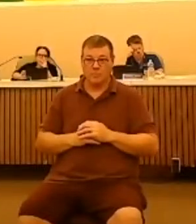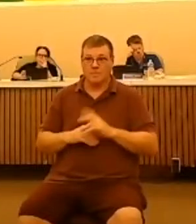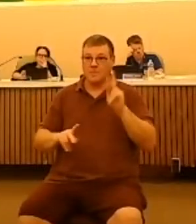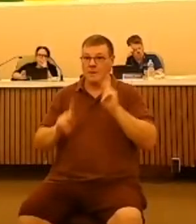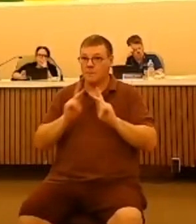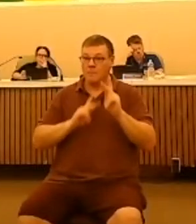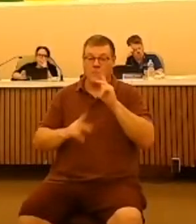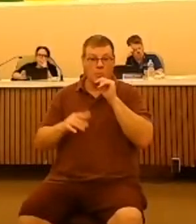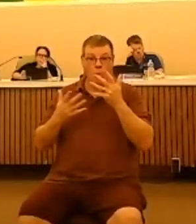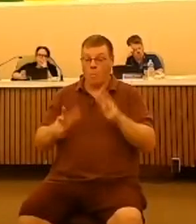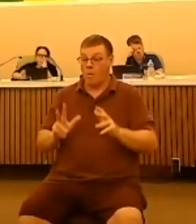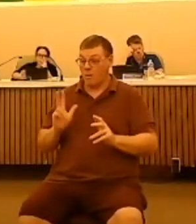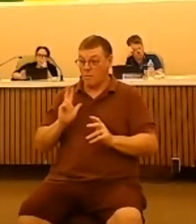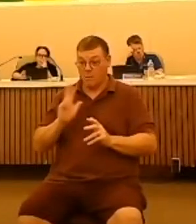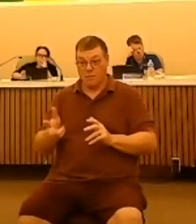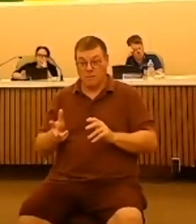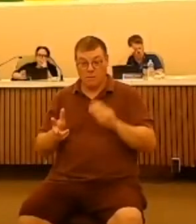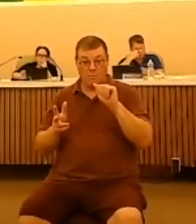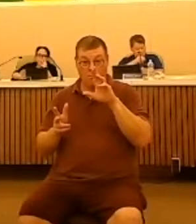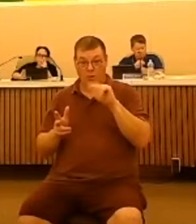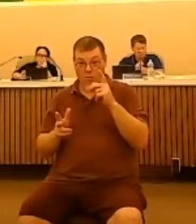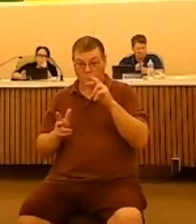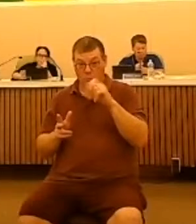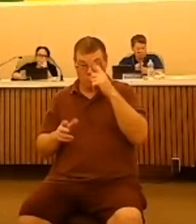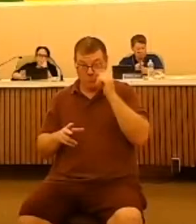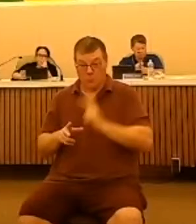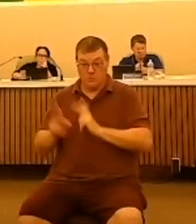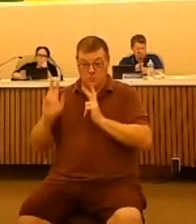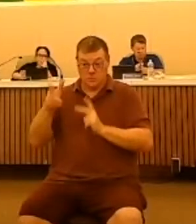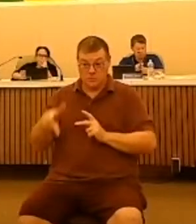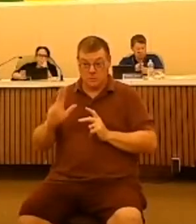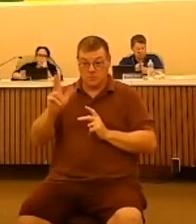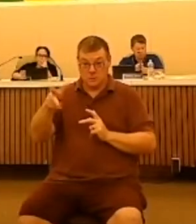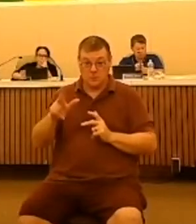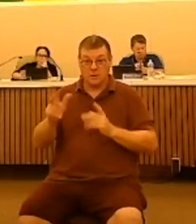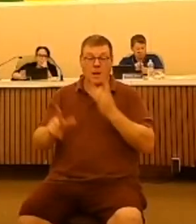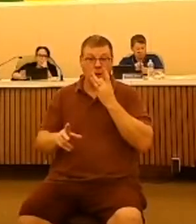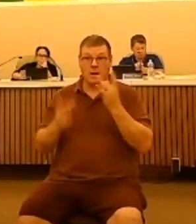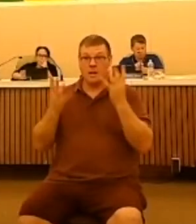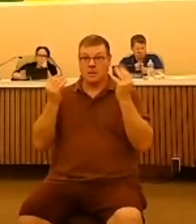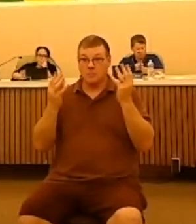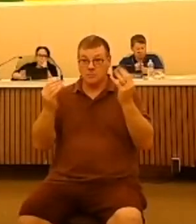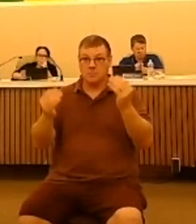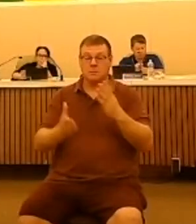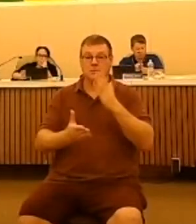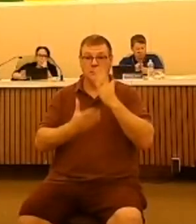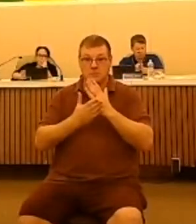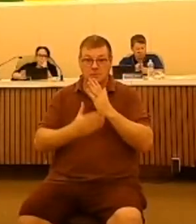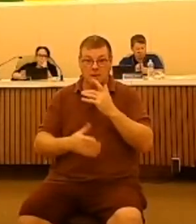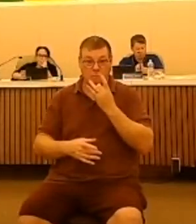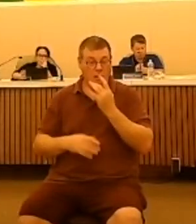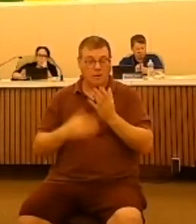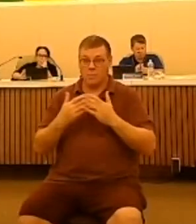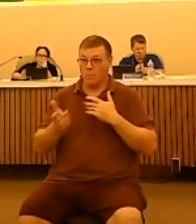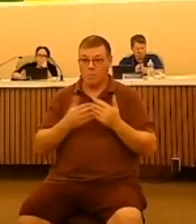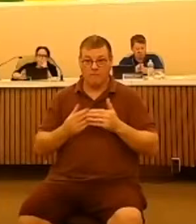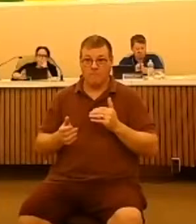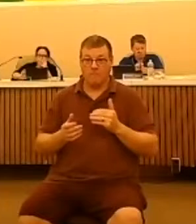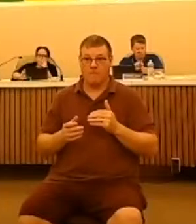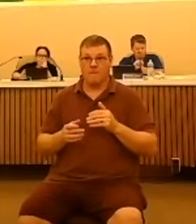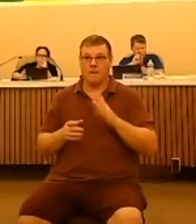want to bother with going down Authors because of speed bumps, flashing lights, stoplights, whatever it might